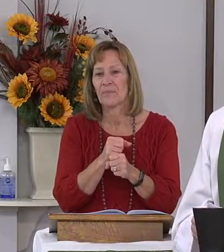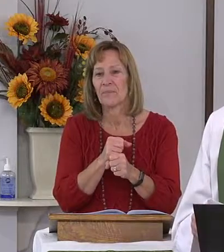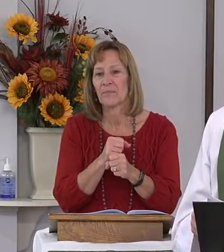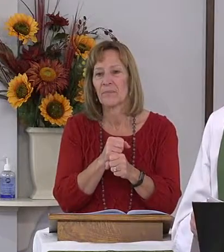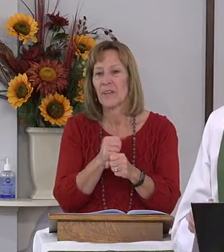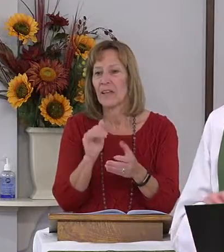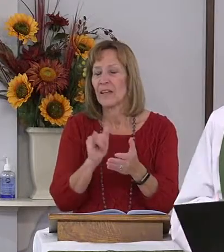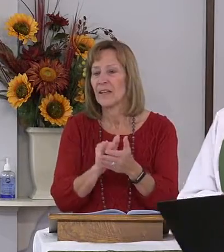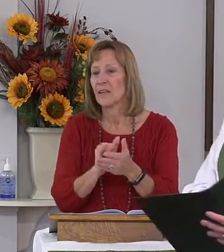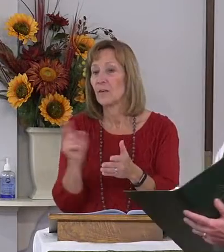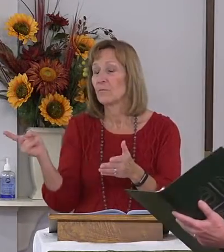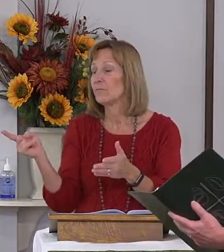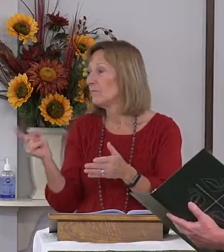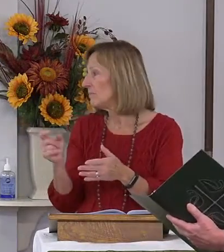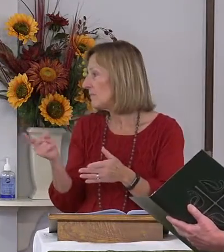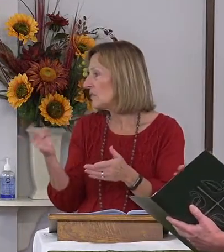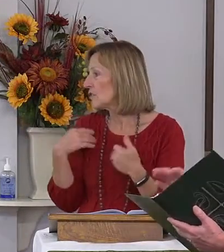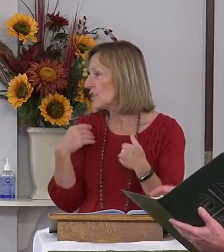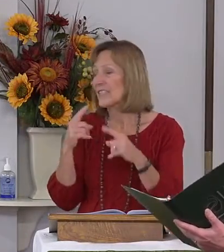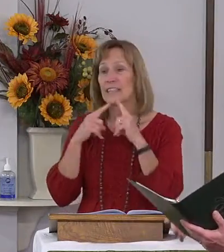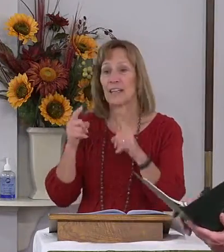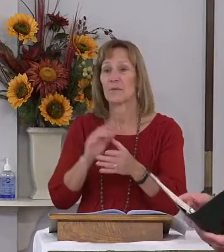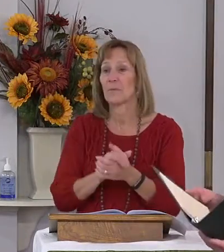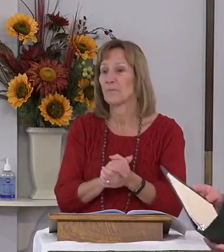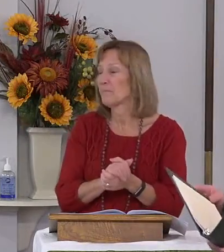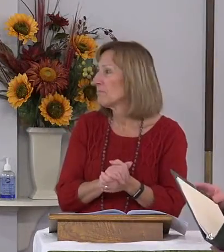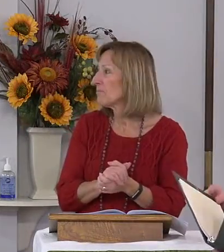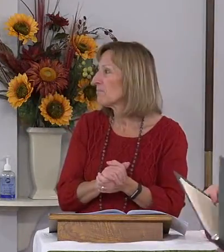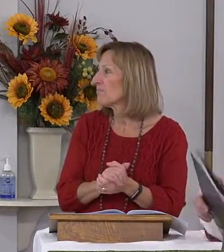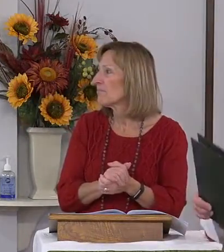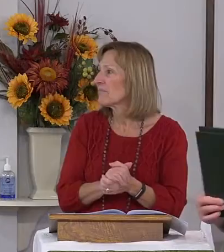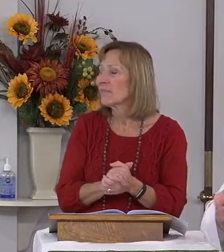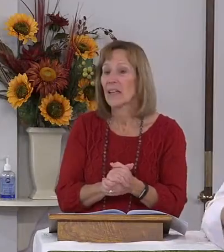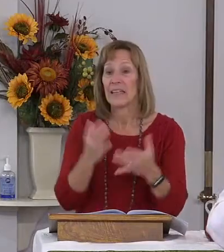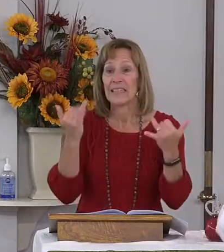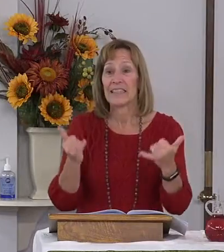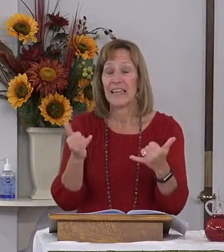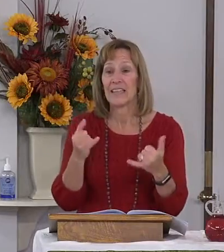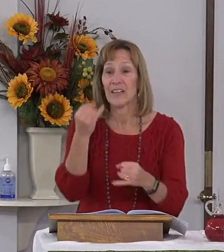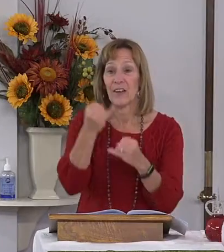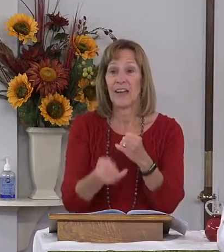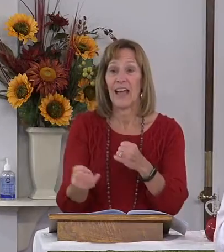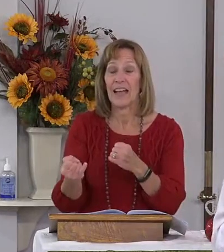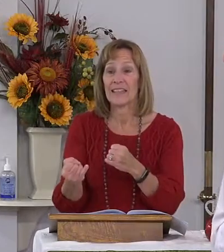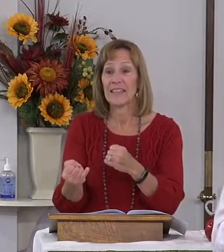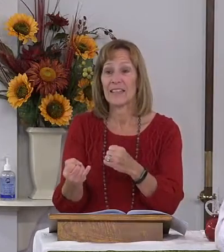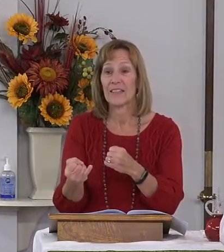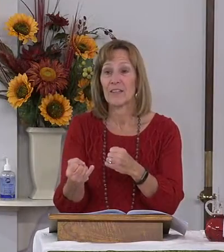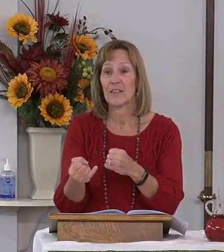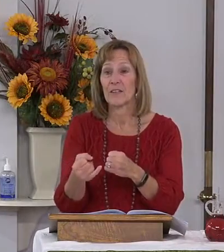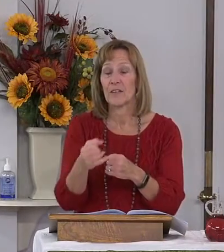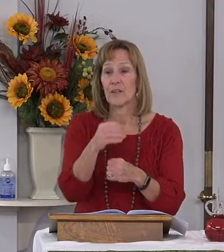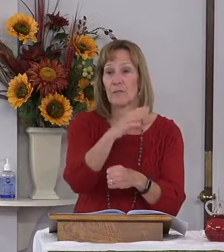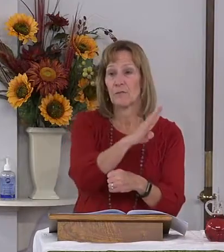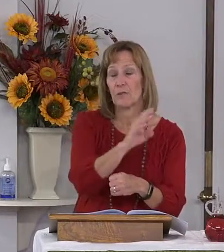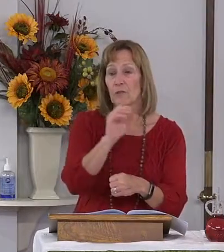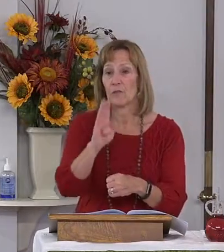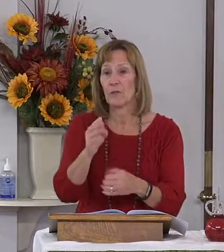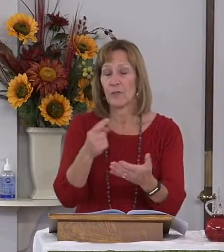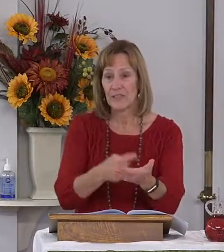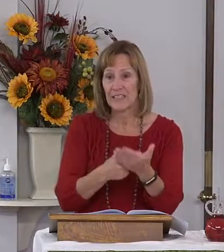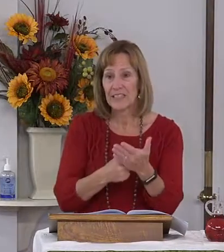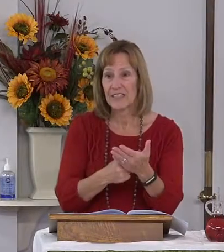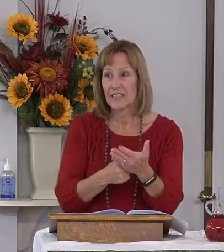I believe that's all I... Yes? I have one. Yes, Deaconess. Today is our last forum for